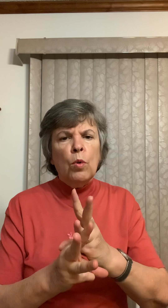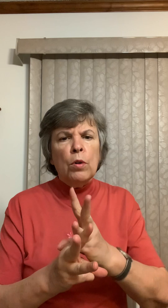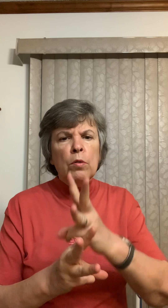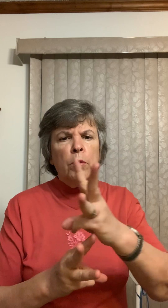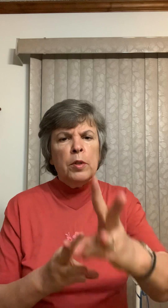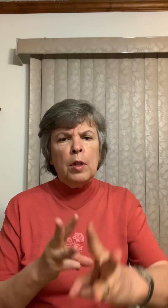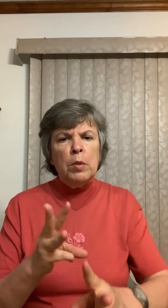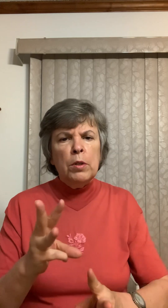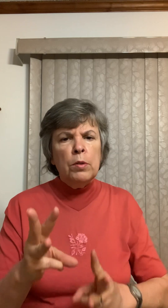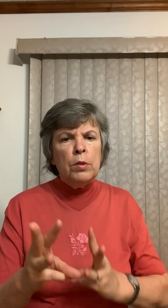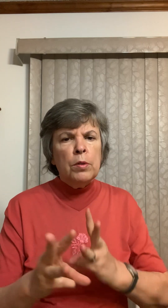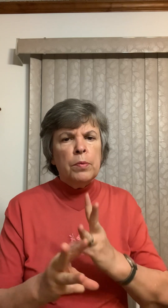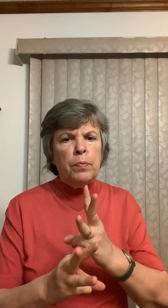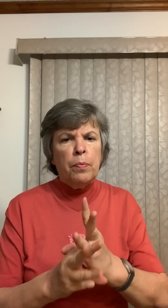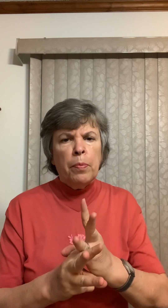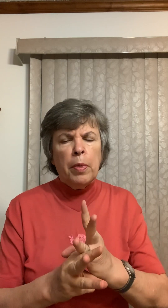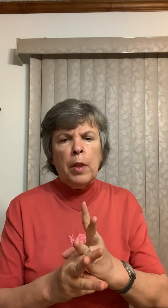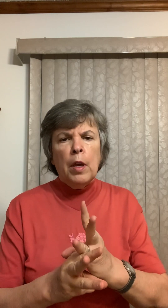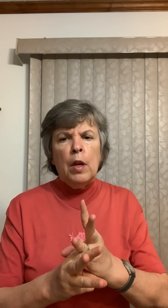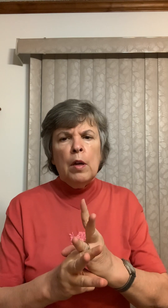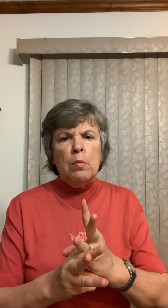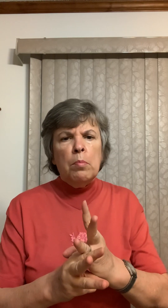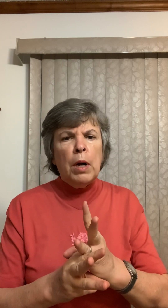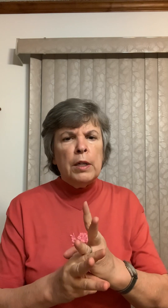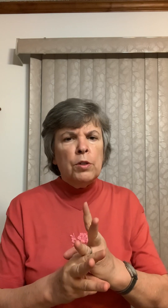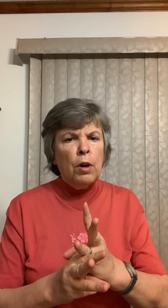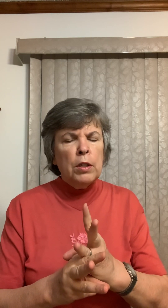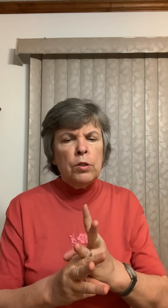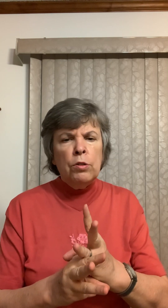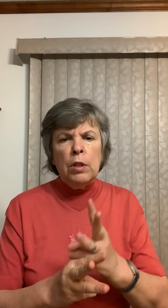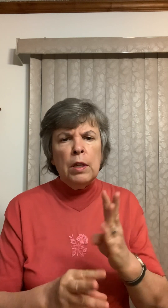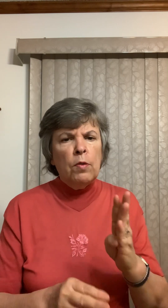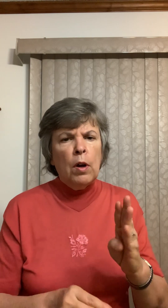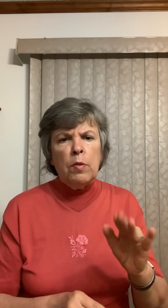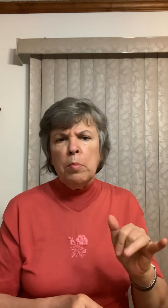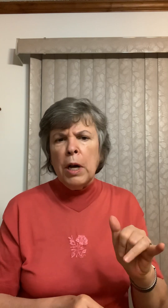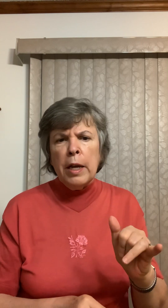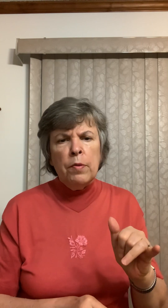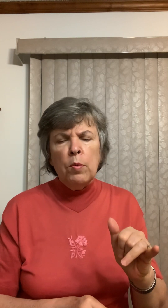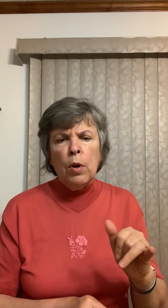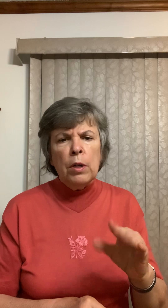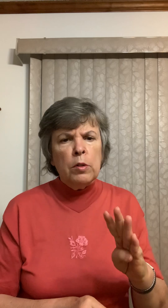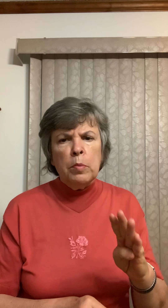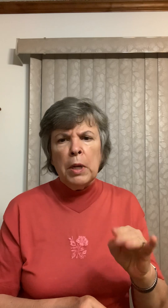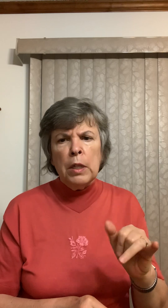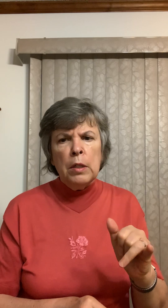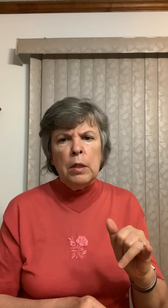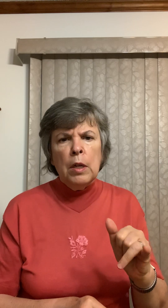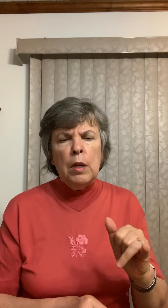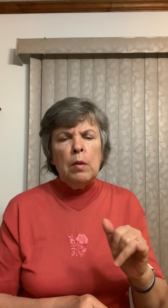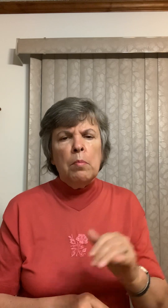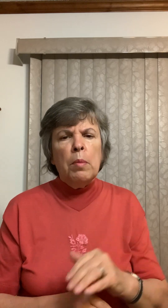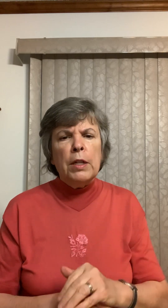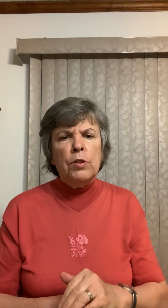world with W's. By darkness, you can leave off the by if you want or spell it. By